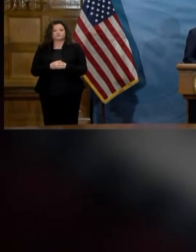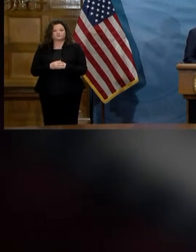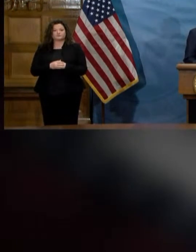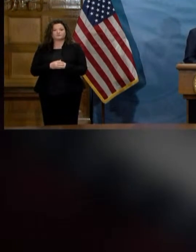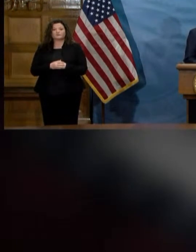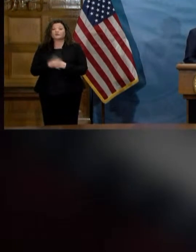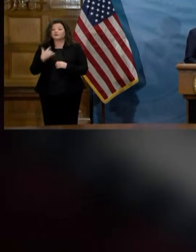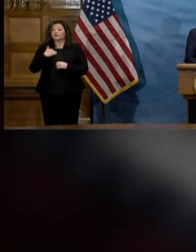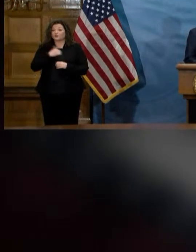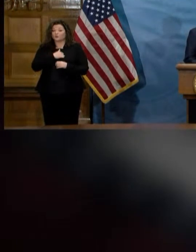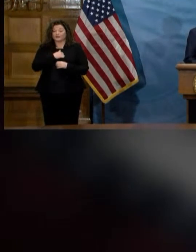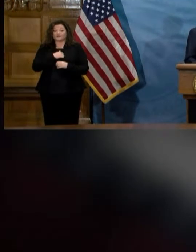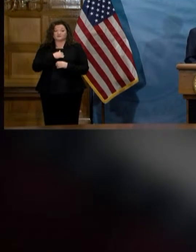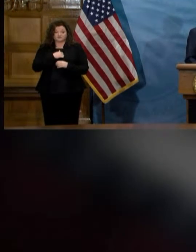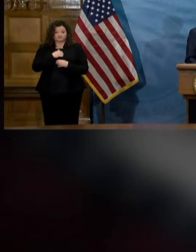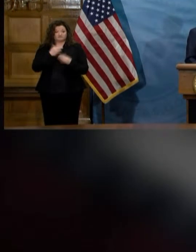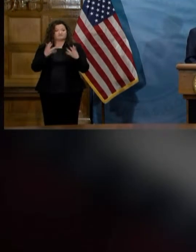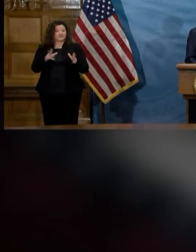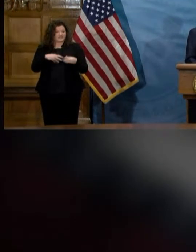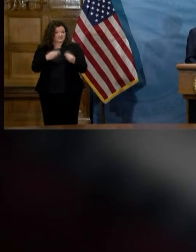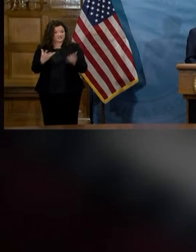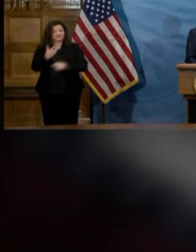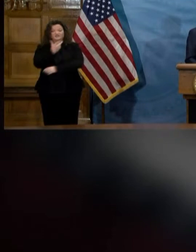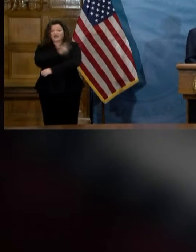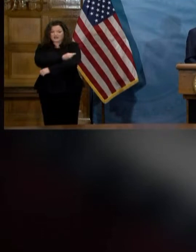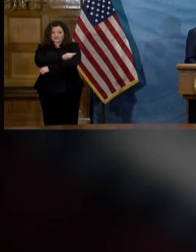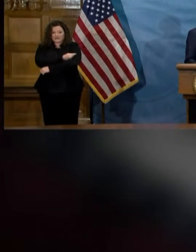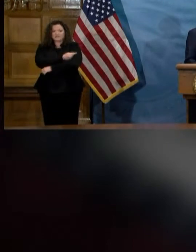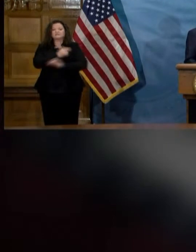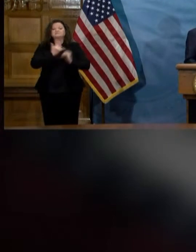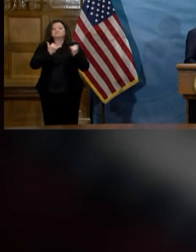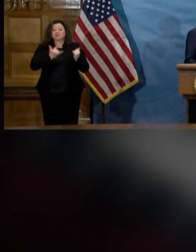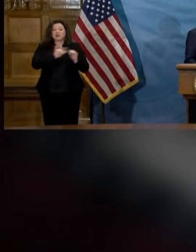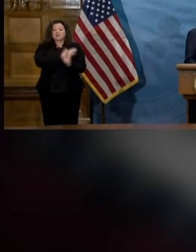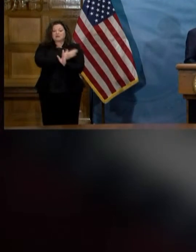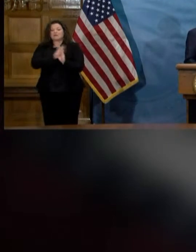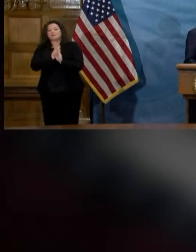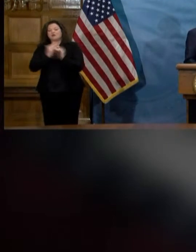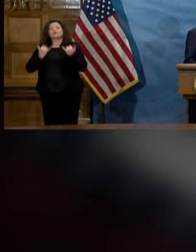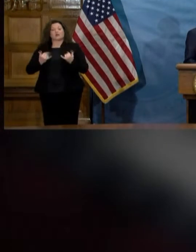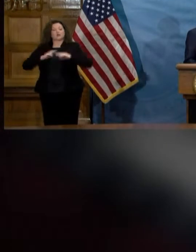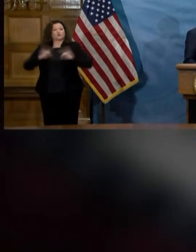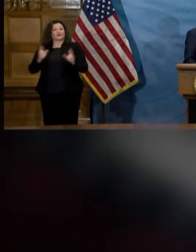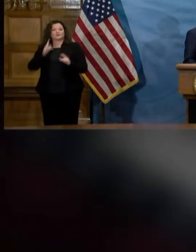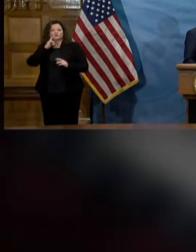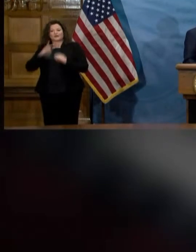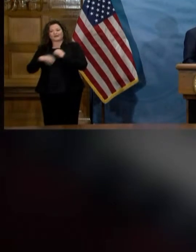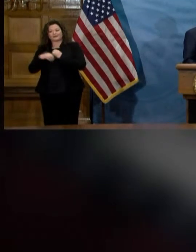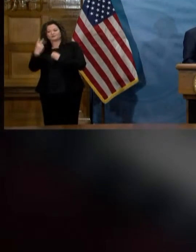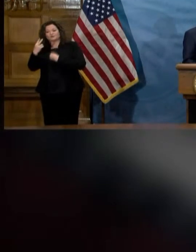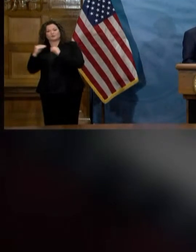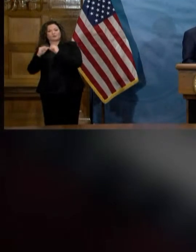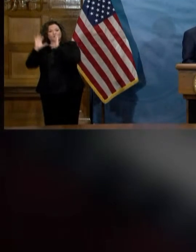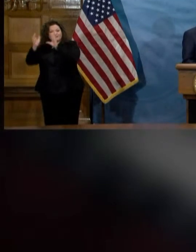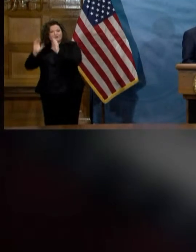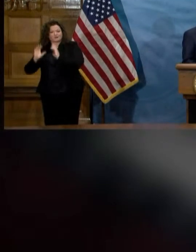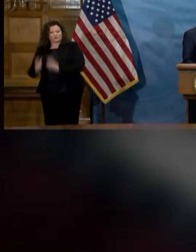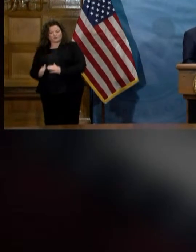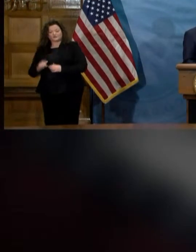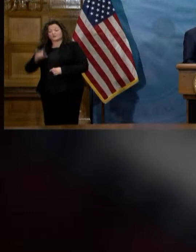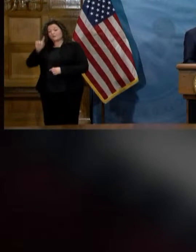we have vaccinated to the point that we can move into two different categories, which